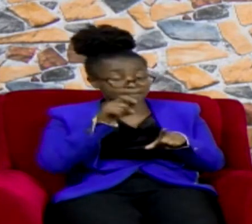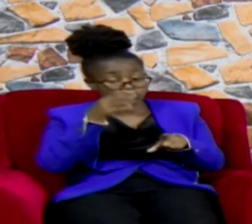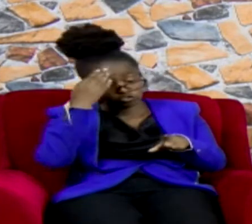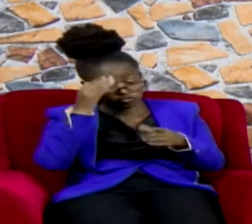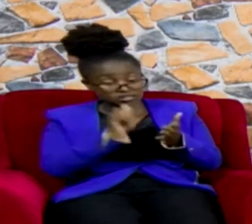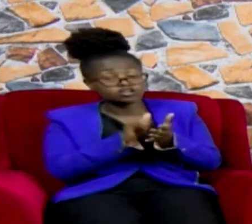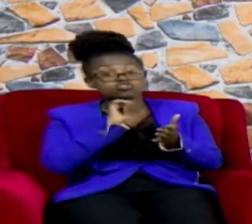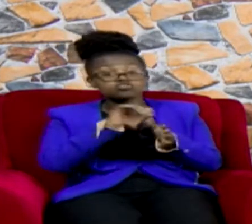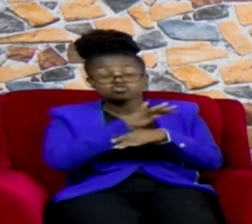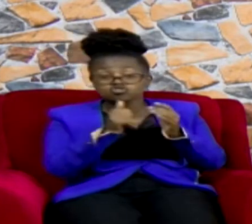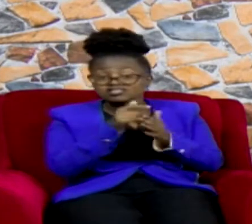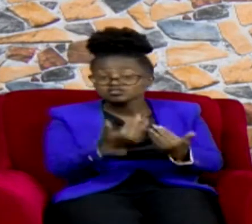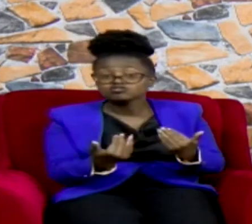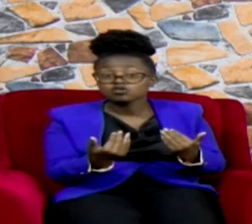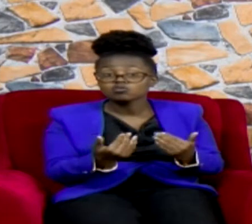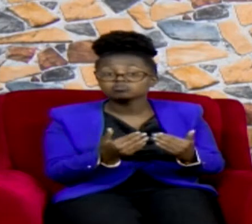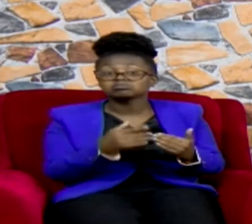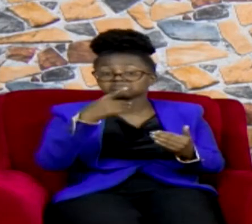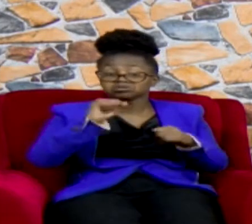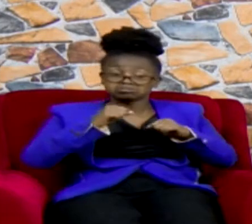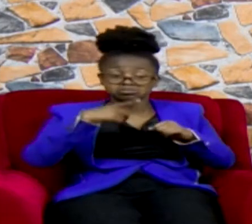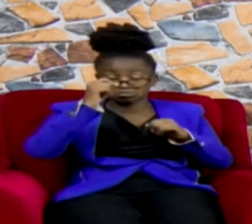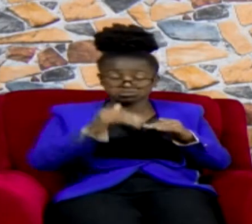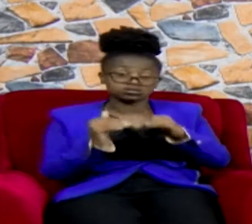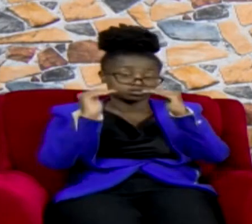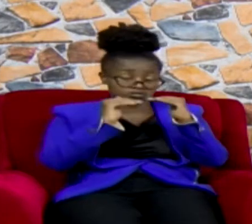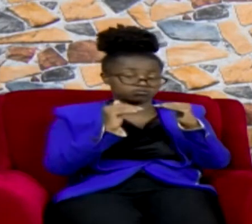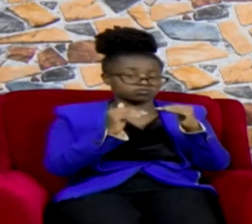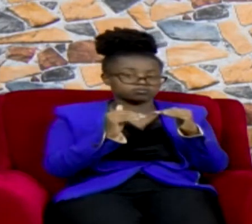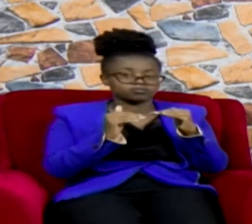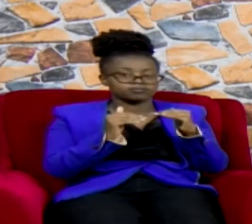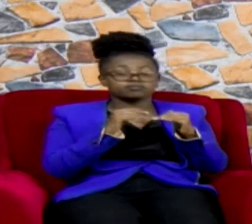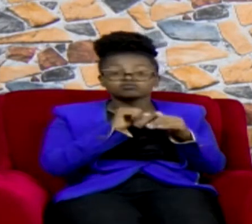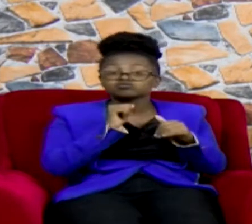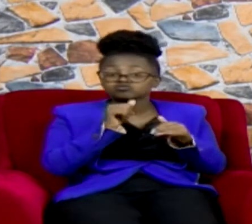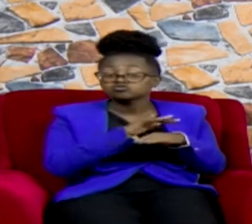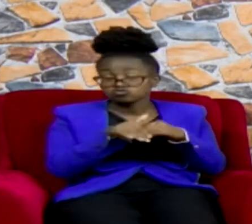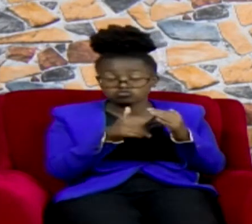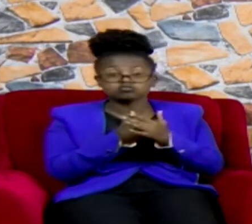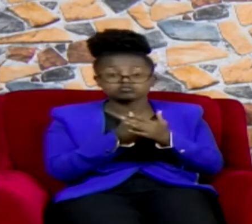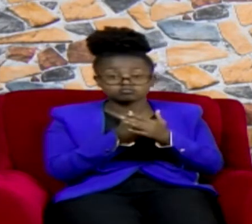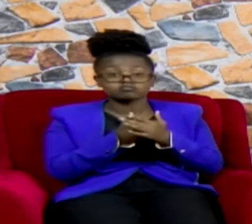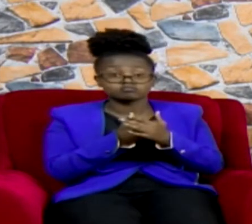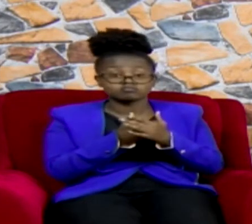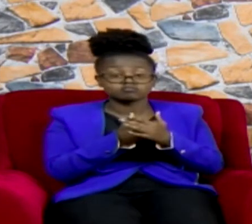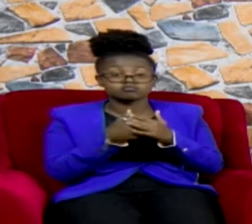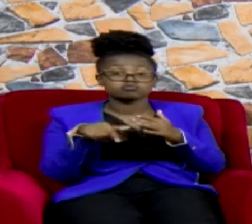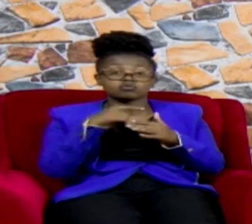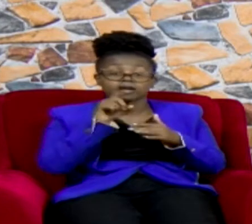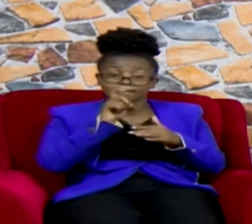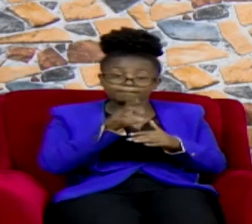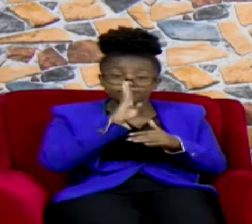not all these children will get to that level. Oh yes. Yes. Not all of them. Not all of them. So we must